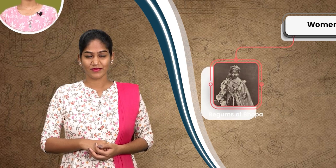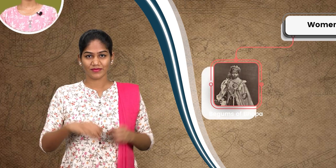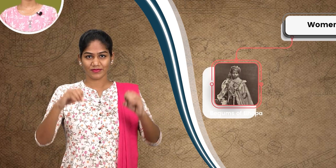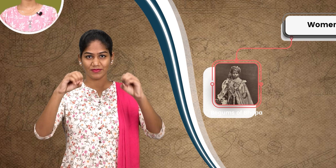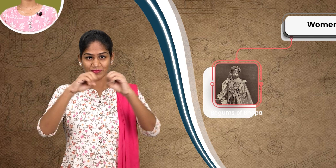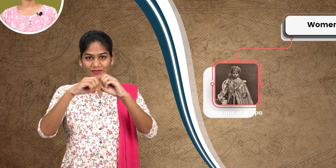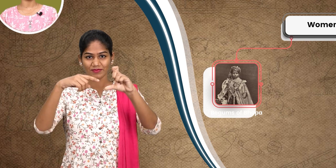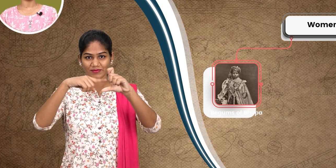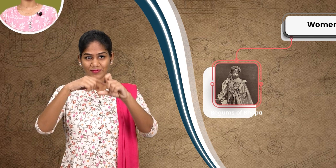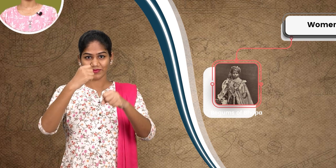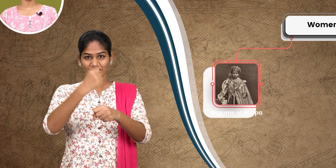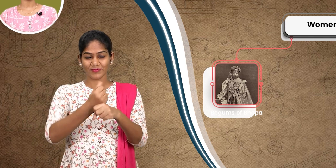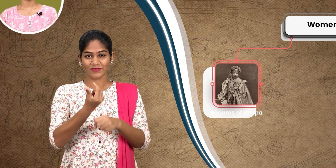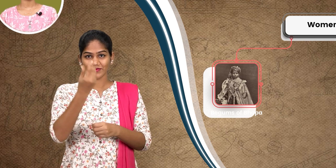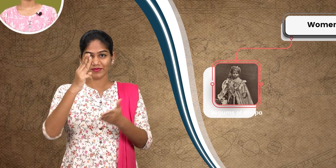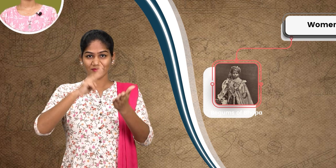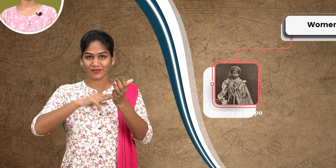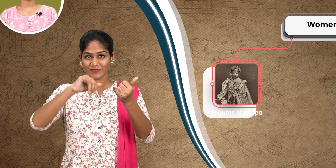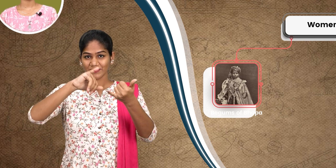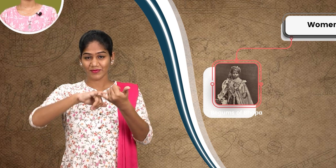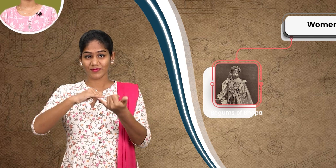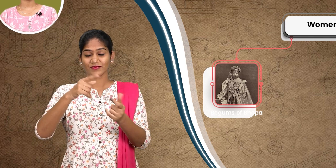Begums of Bhopal,